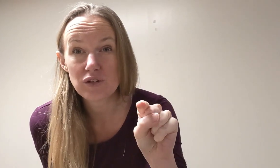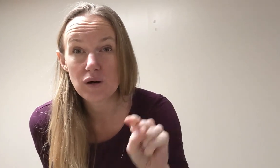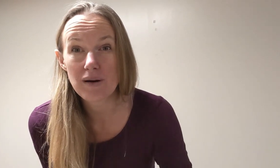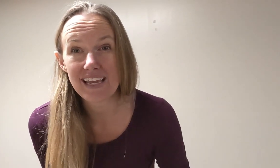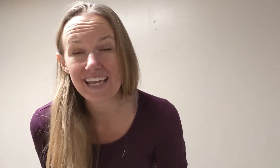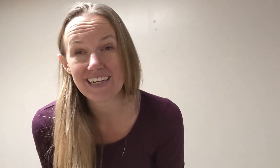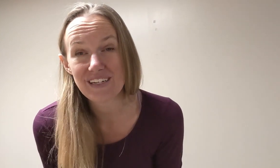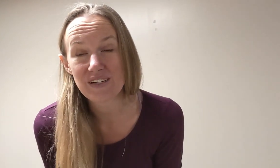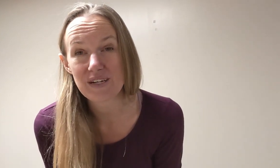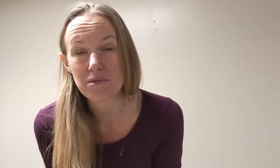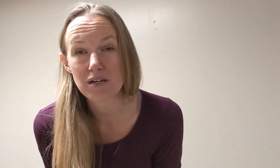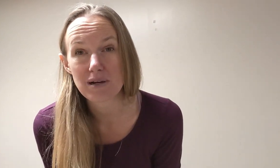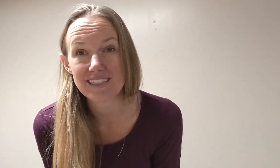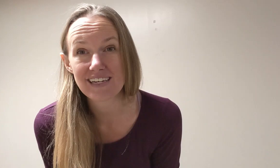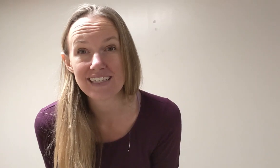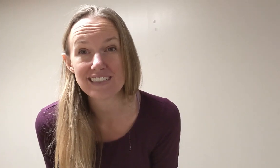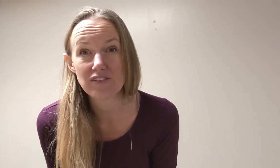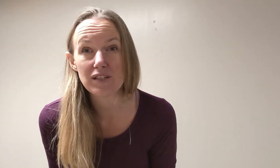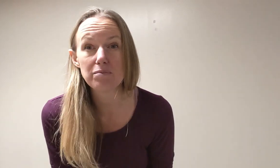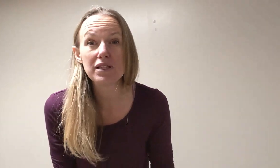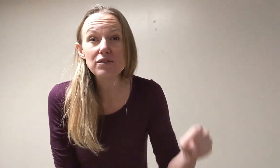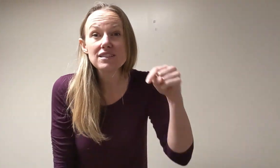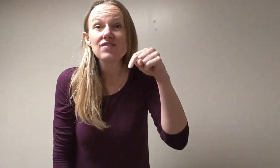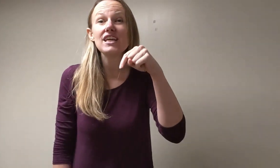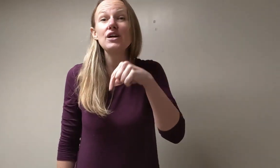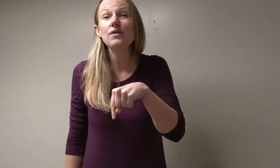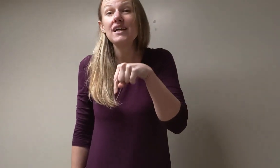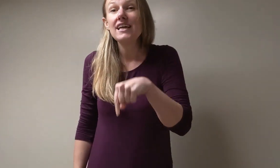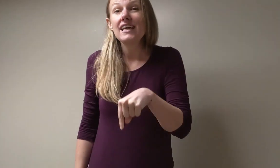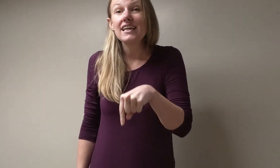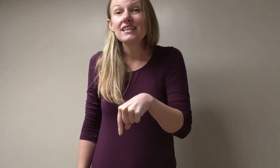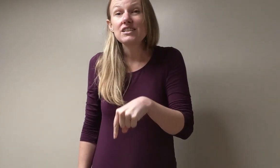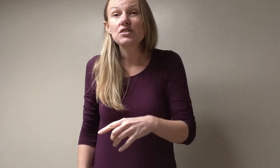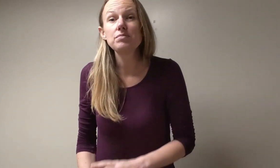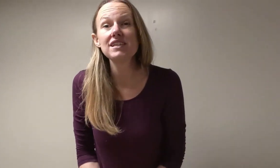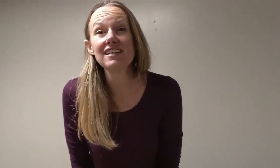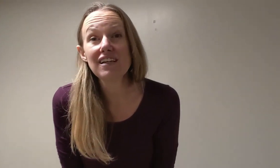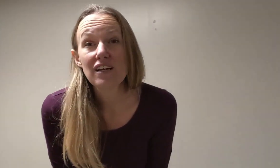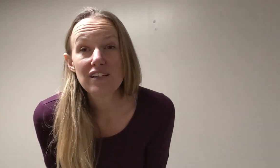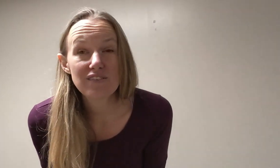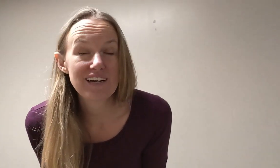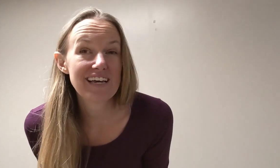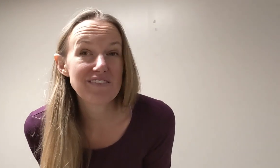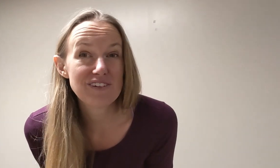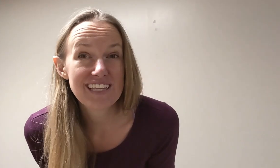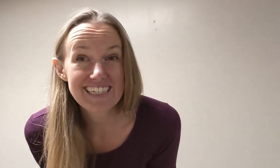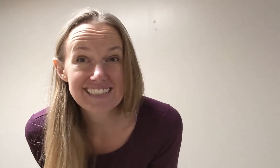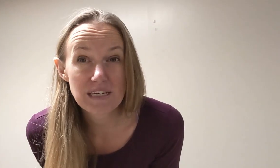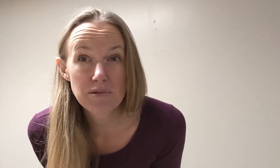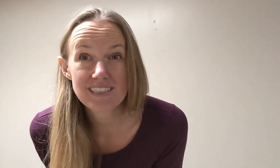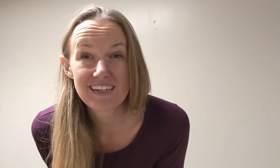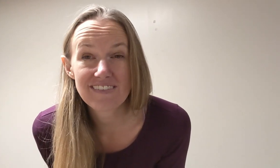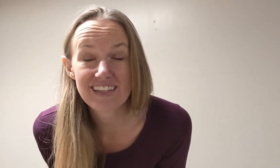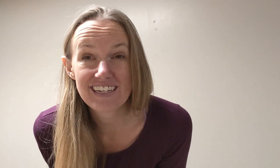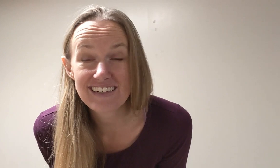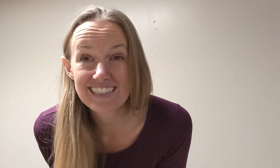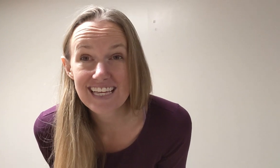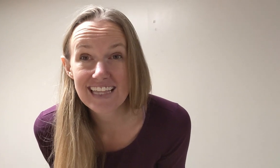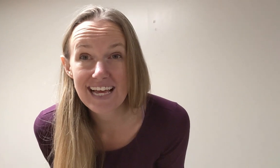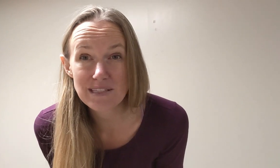are right-handed, you're going to mirror my signs. If you look below this video, in the description, you'll find helpful links like printing off the lyrics. And last but